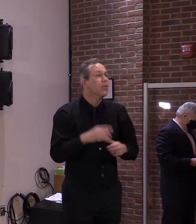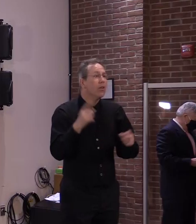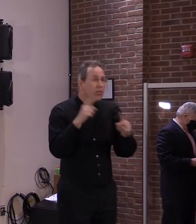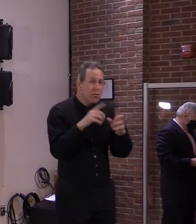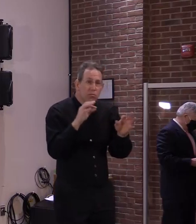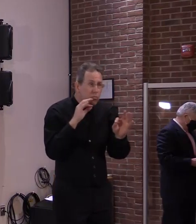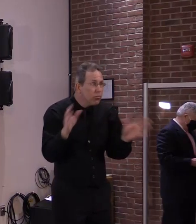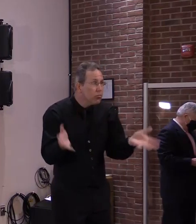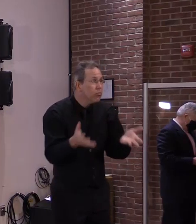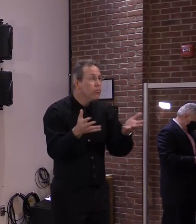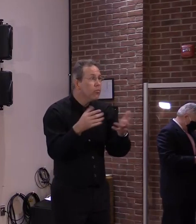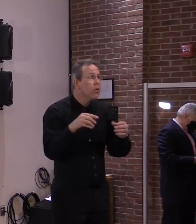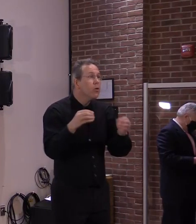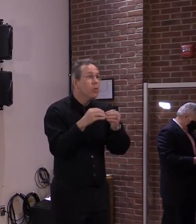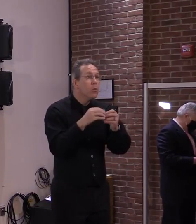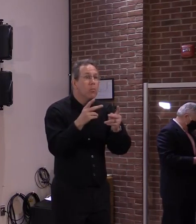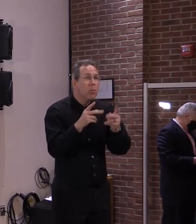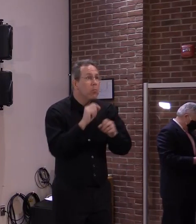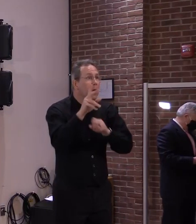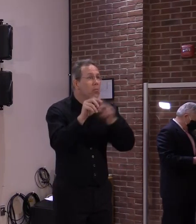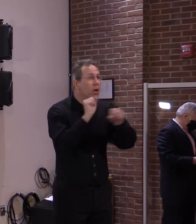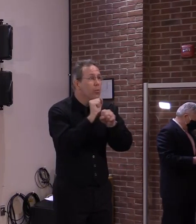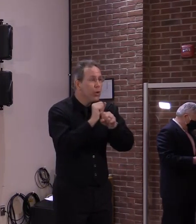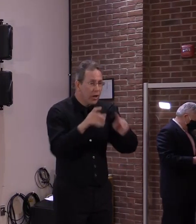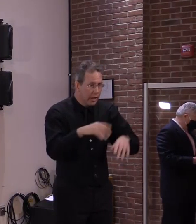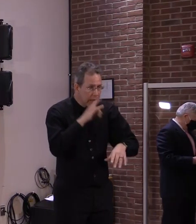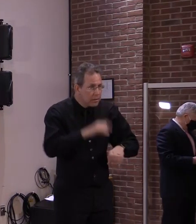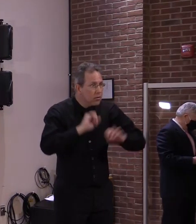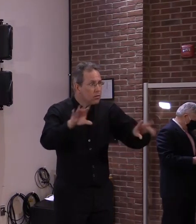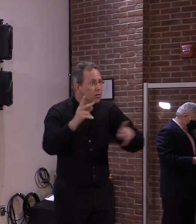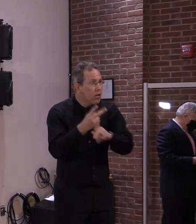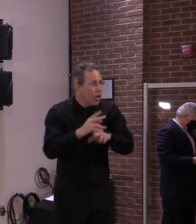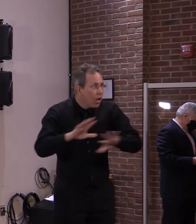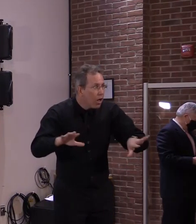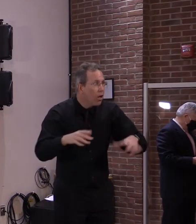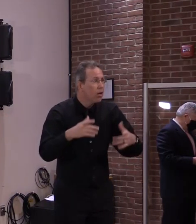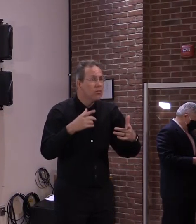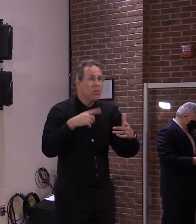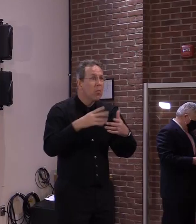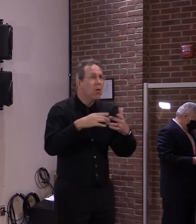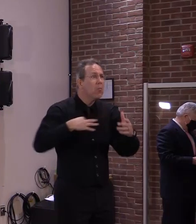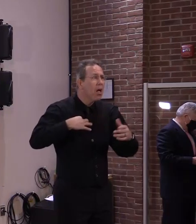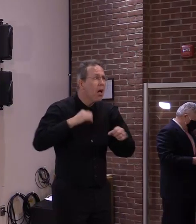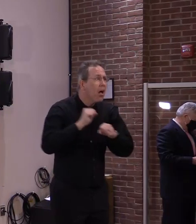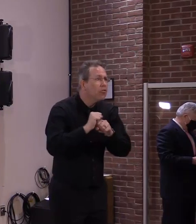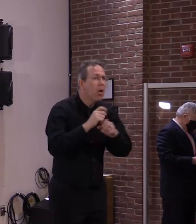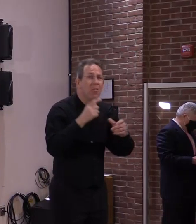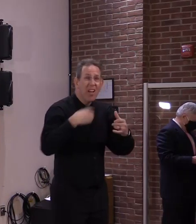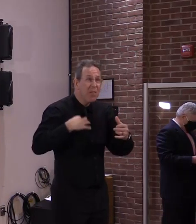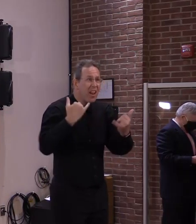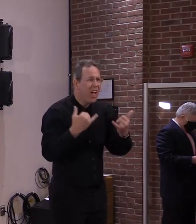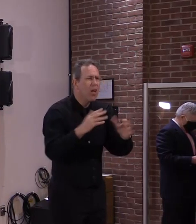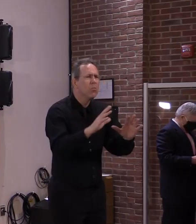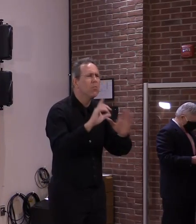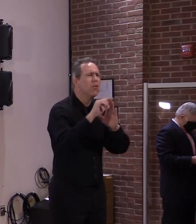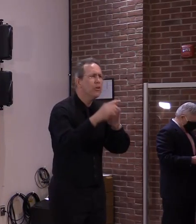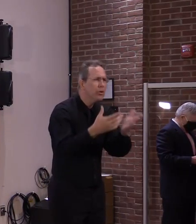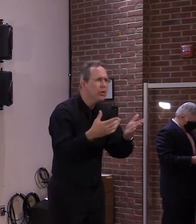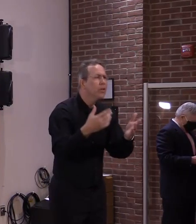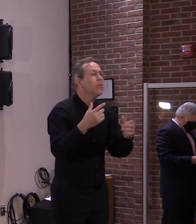not going to implement something that they can't adhere to. So, but at the same time, as soon as we get more